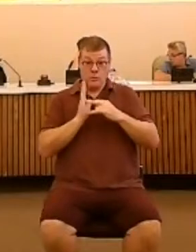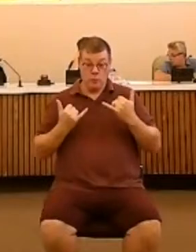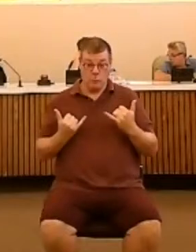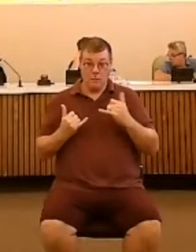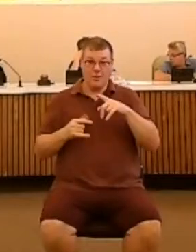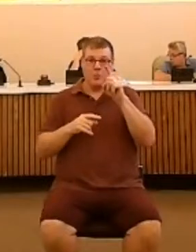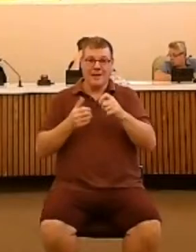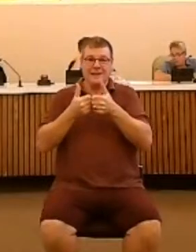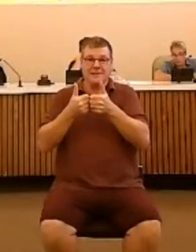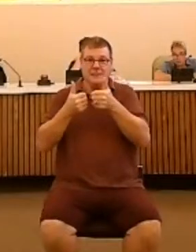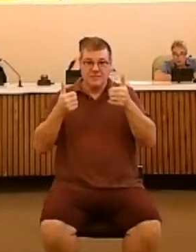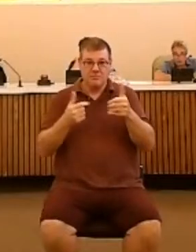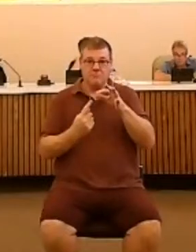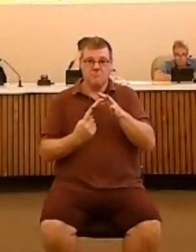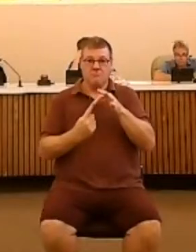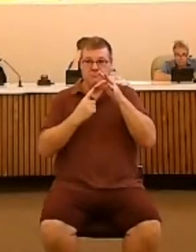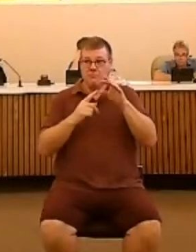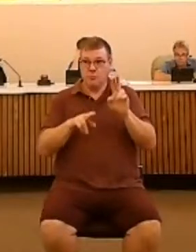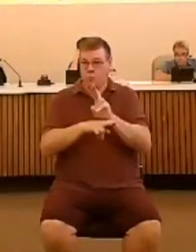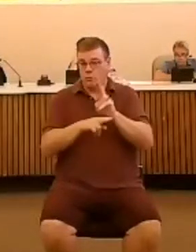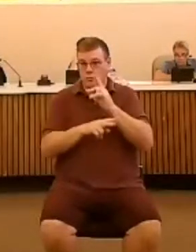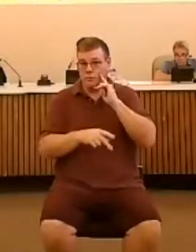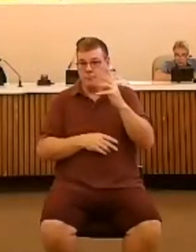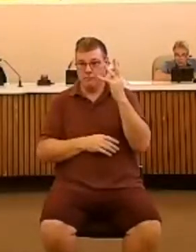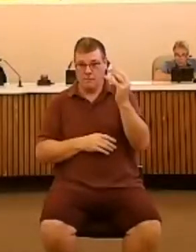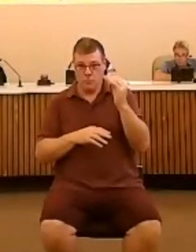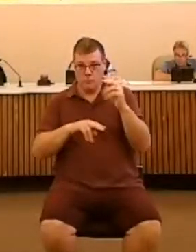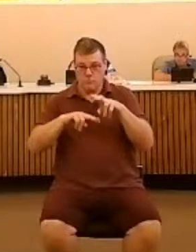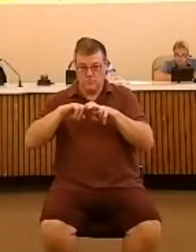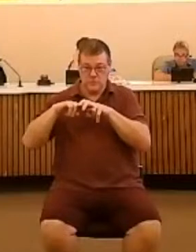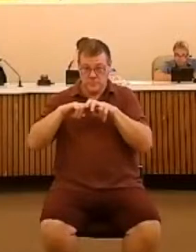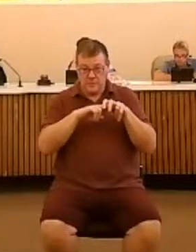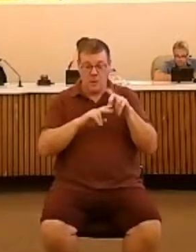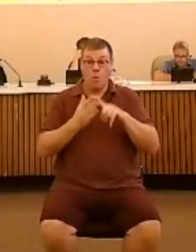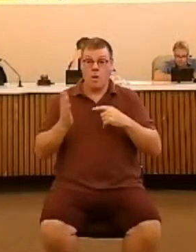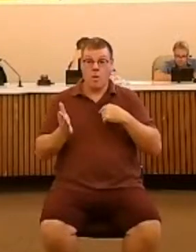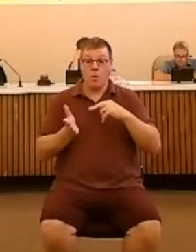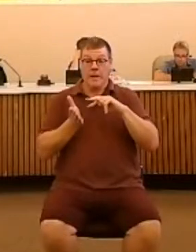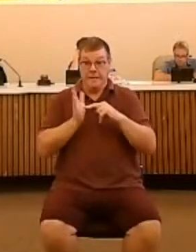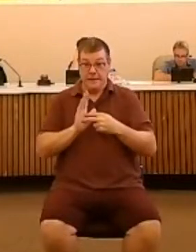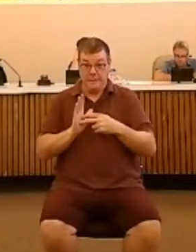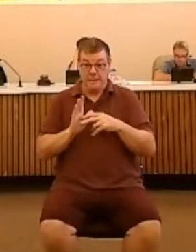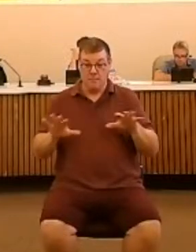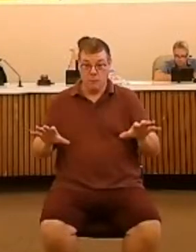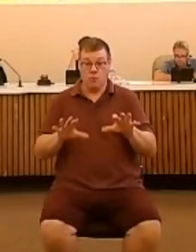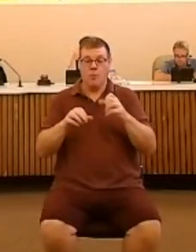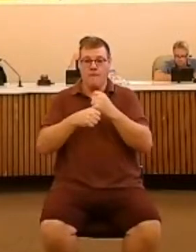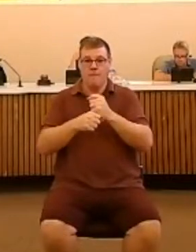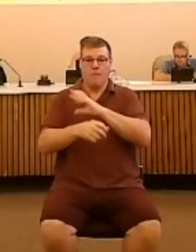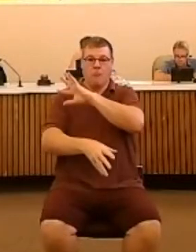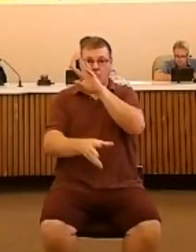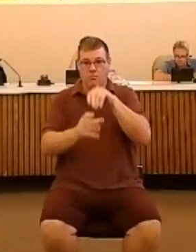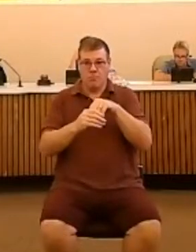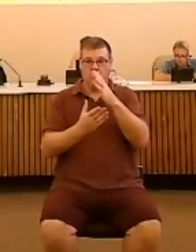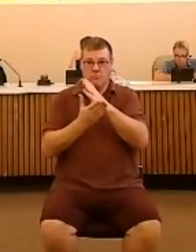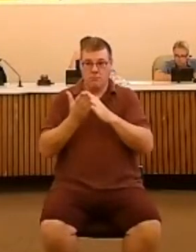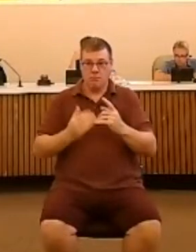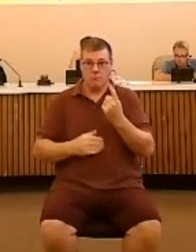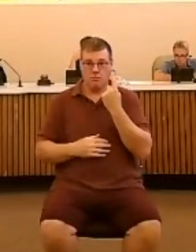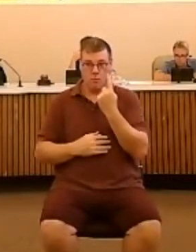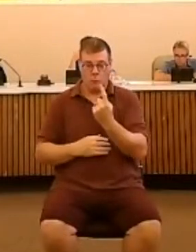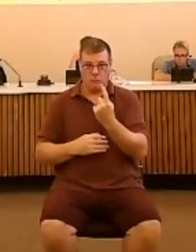need a separate special use permit for outdoor seating. What we intend to do is make it all part of one